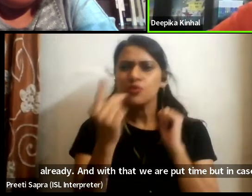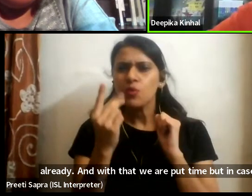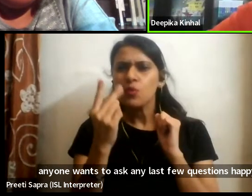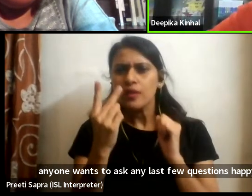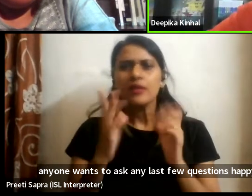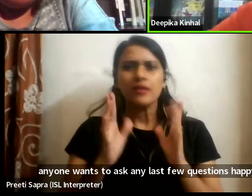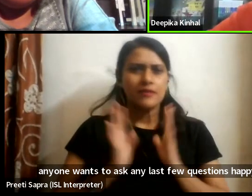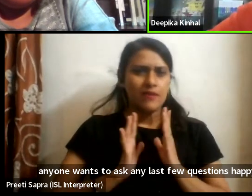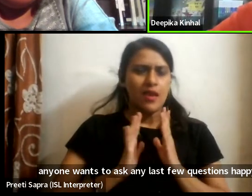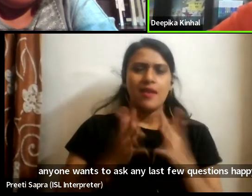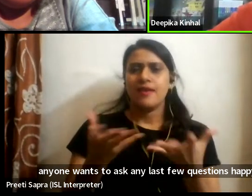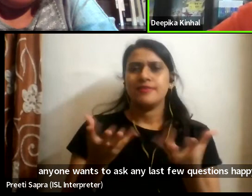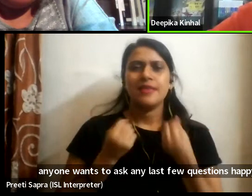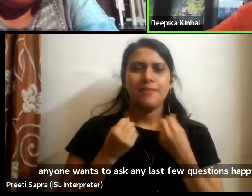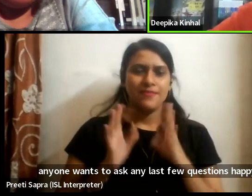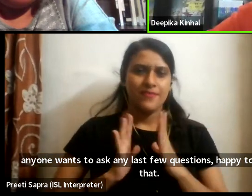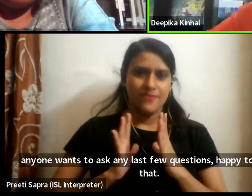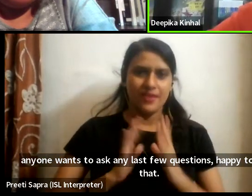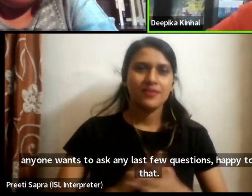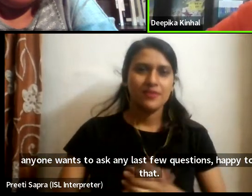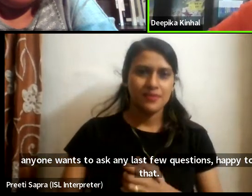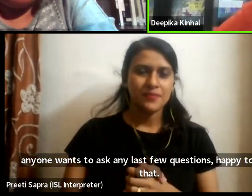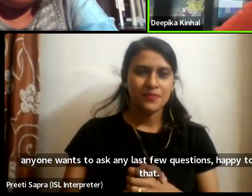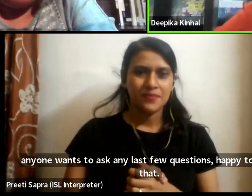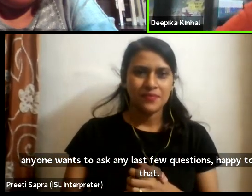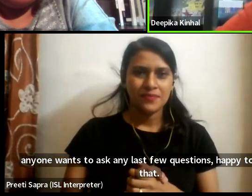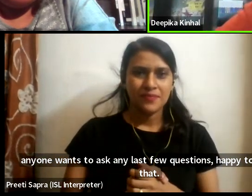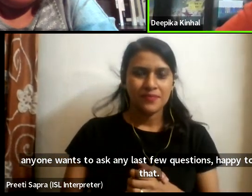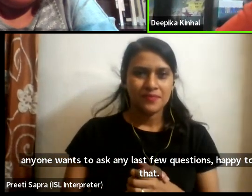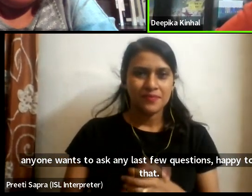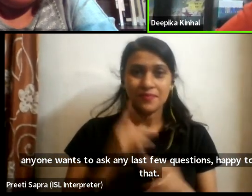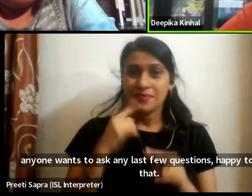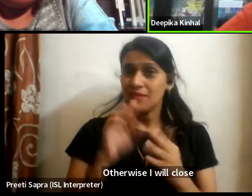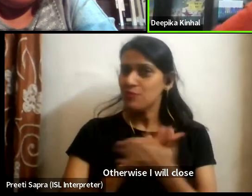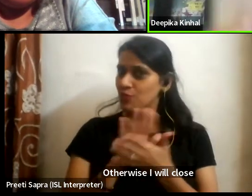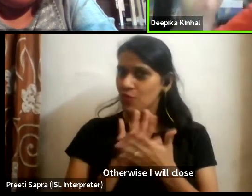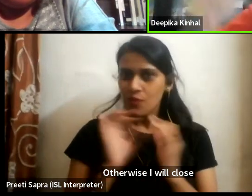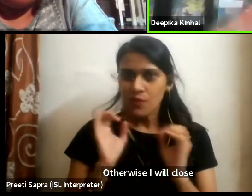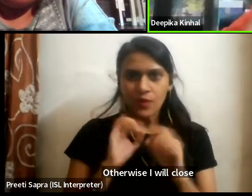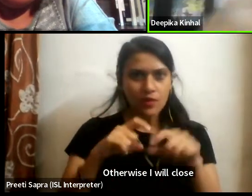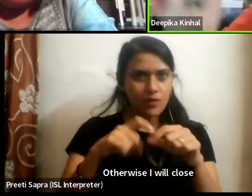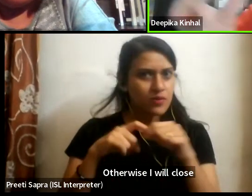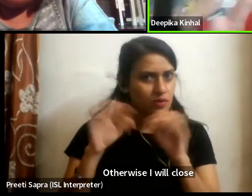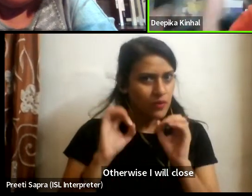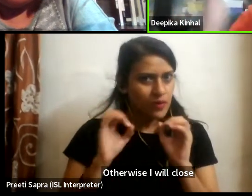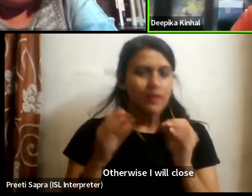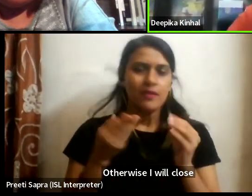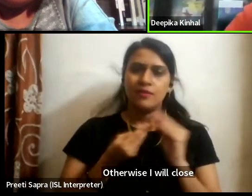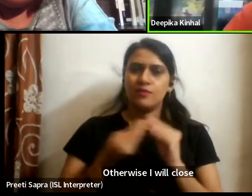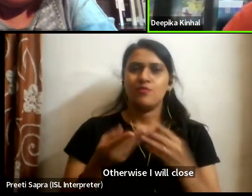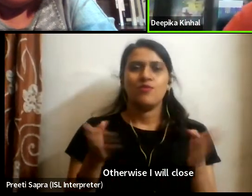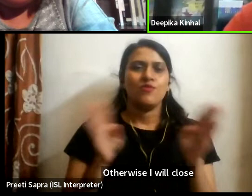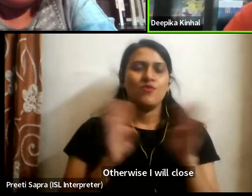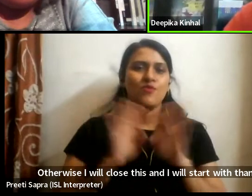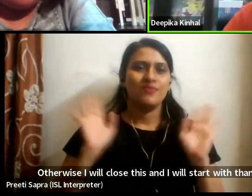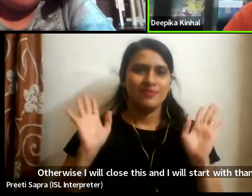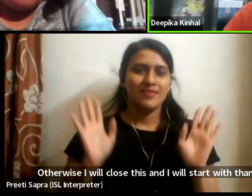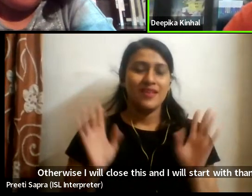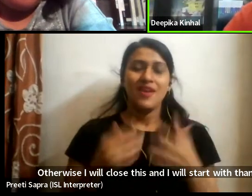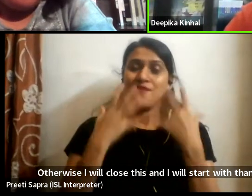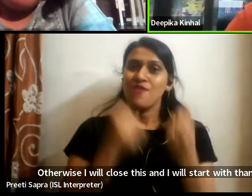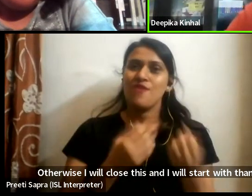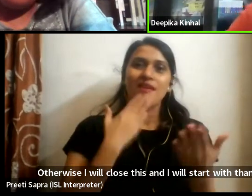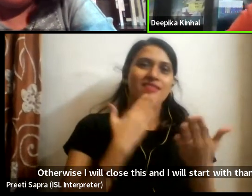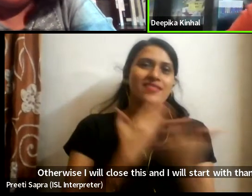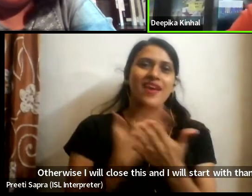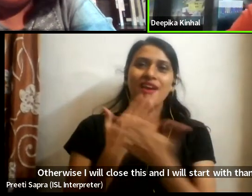to take that. Otherwise, I will close this, and I will start with thanking our attendees